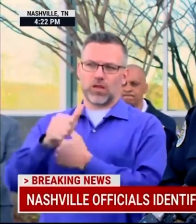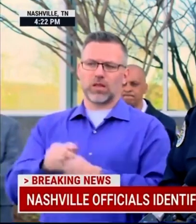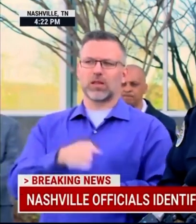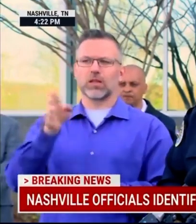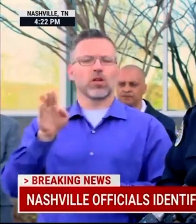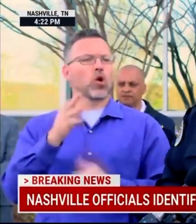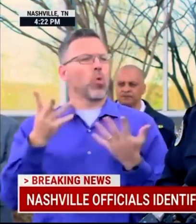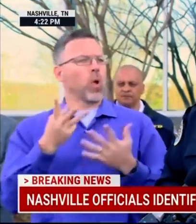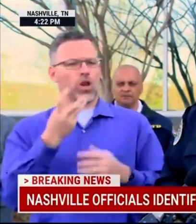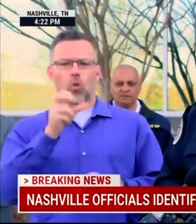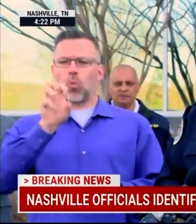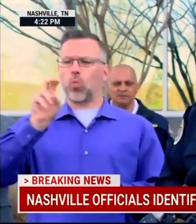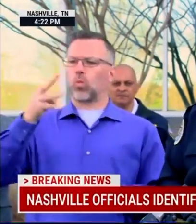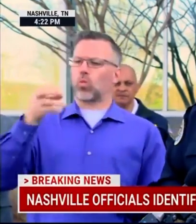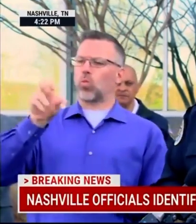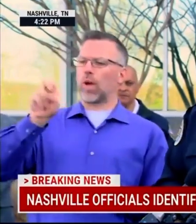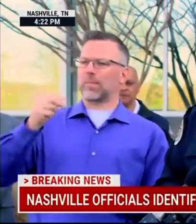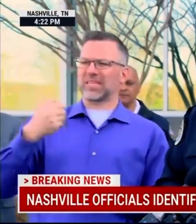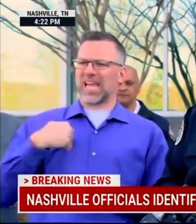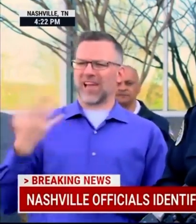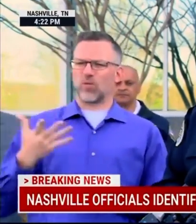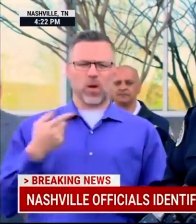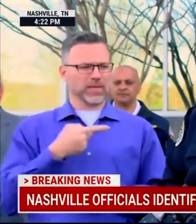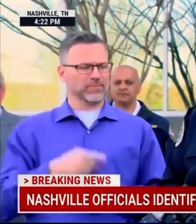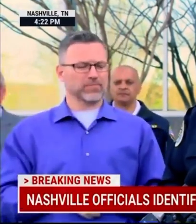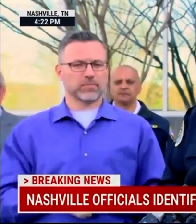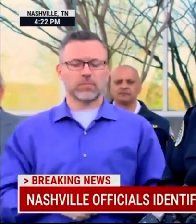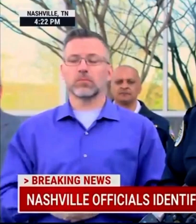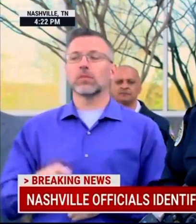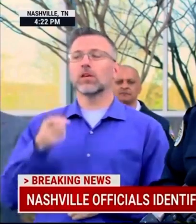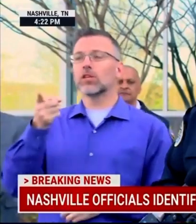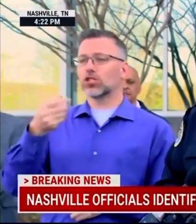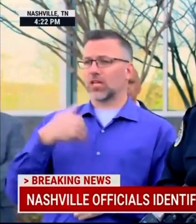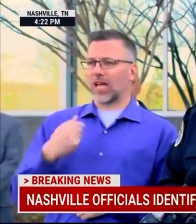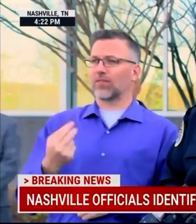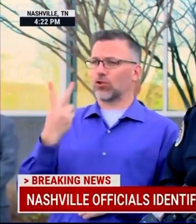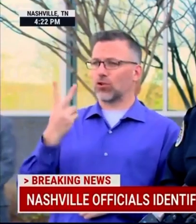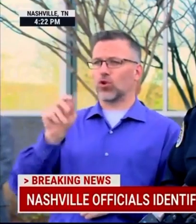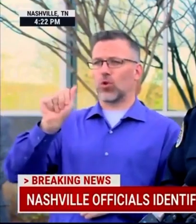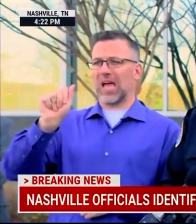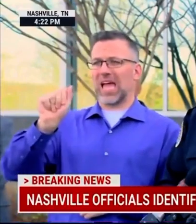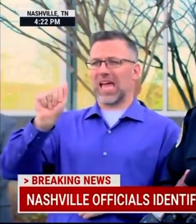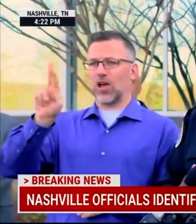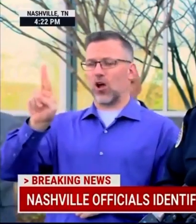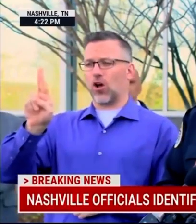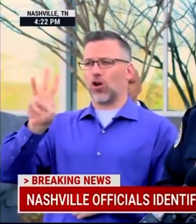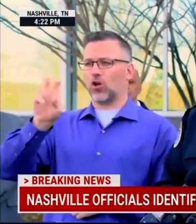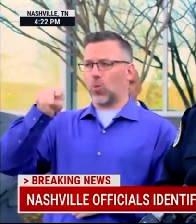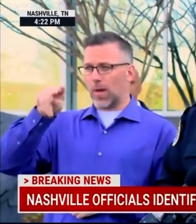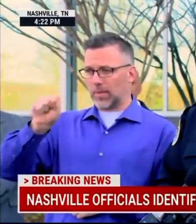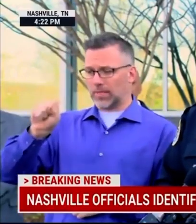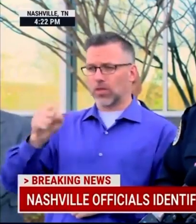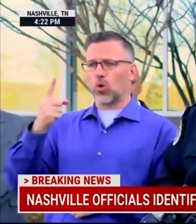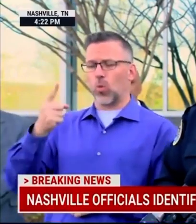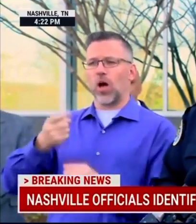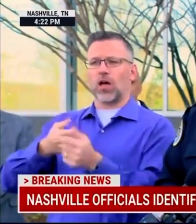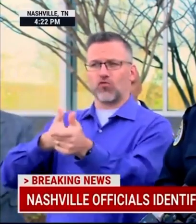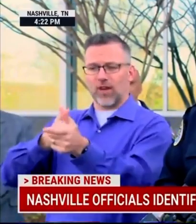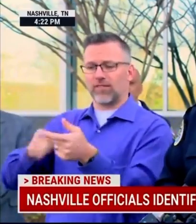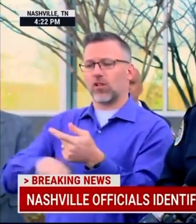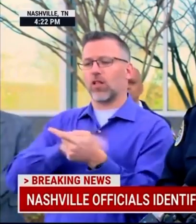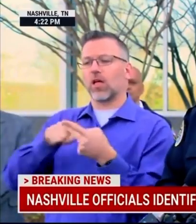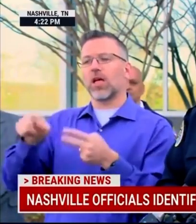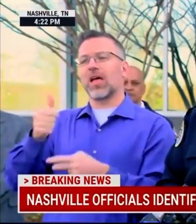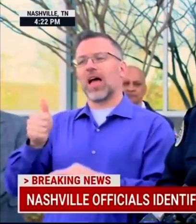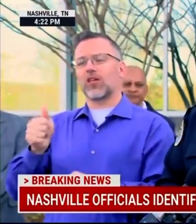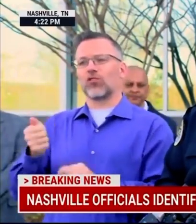weapons? So we know there were two AR-style weapons, one a rifle, another was an